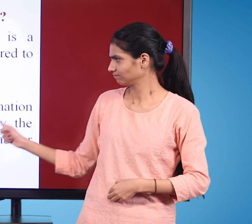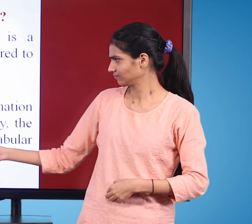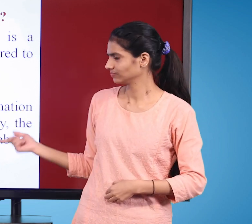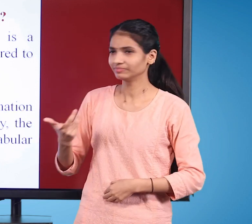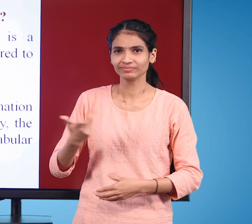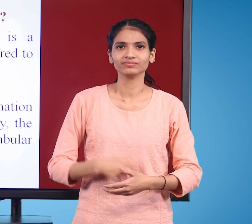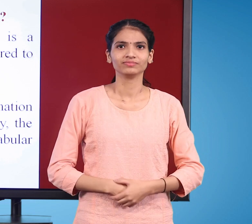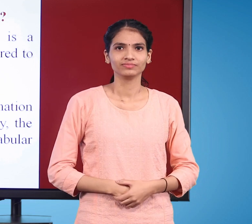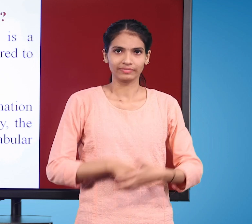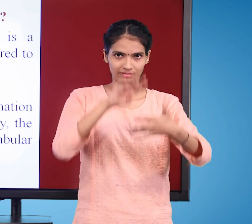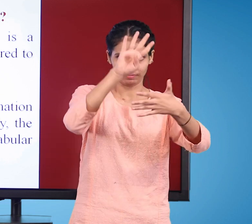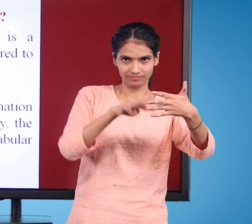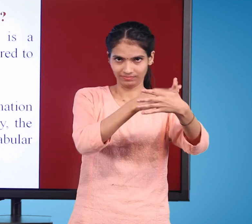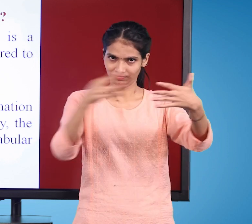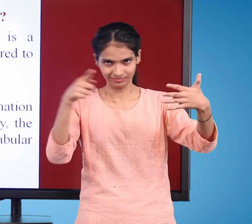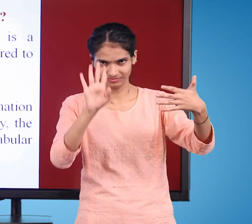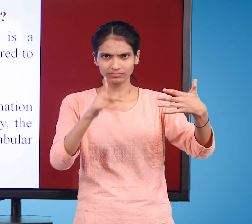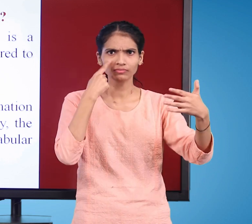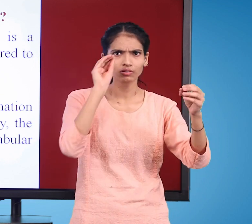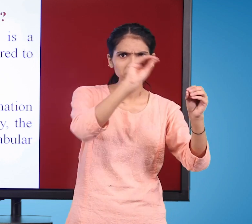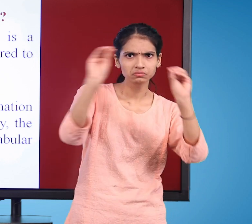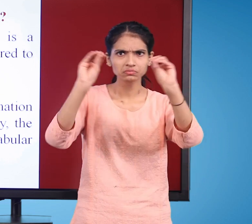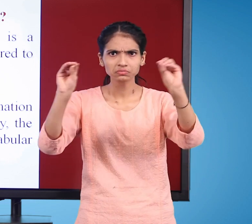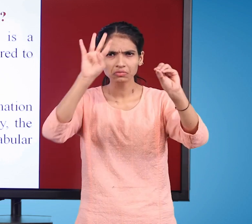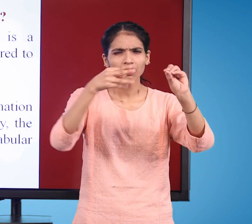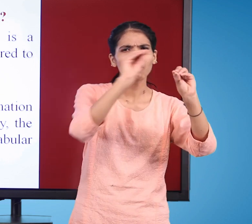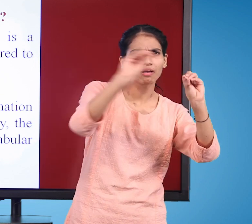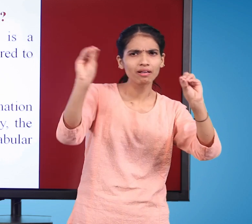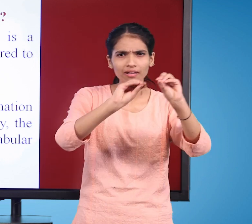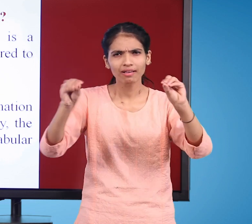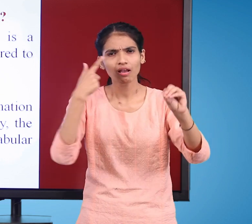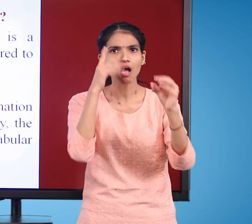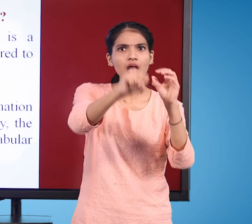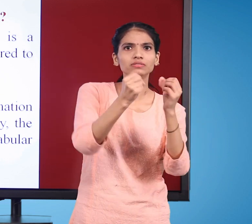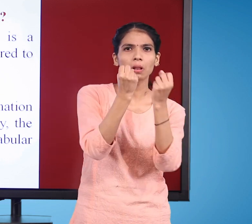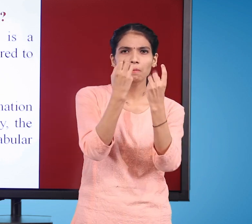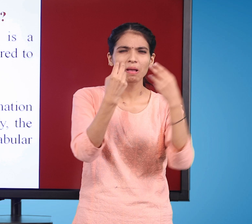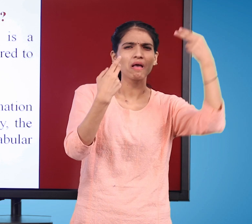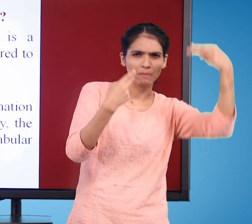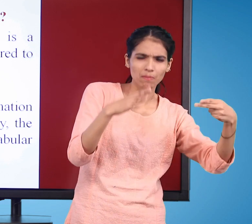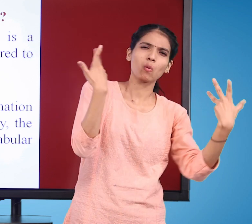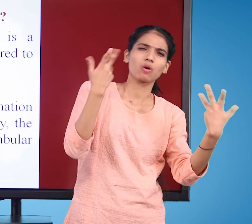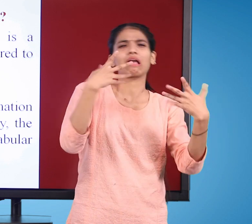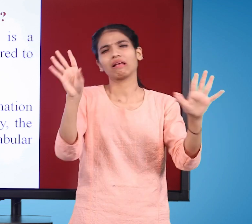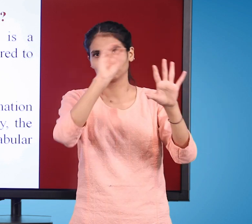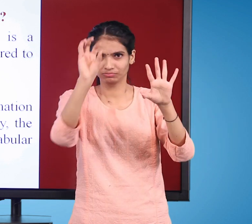To get a particular information from the given data quickly, The data can be arranged in a